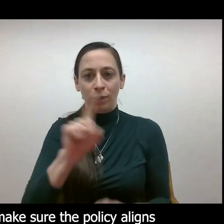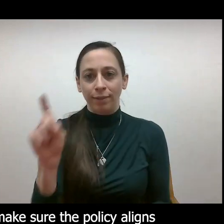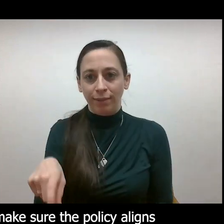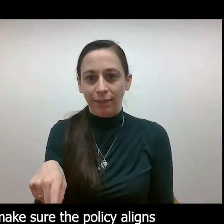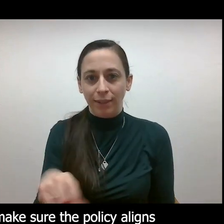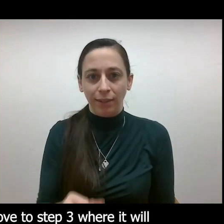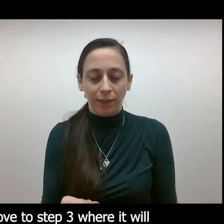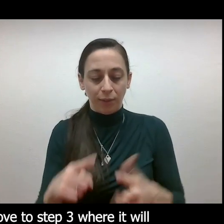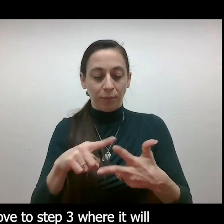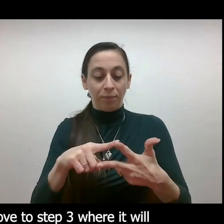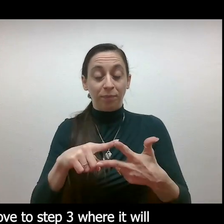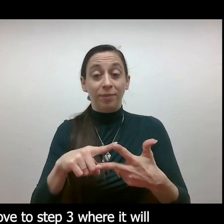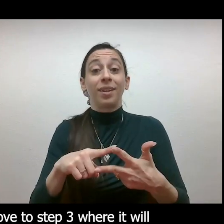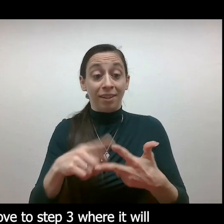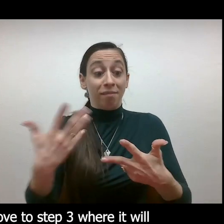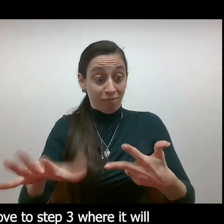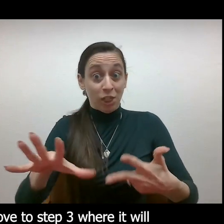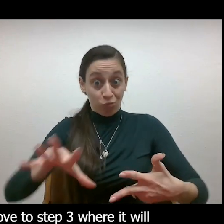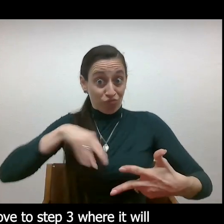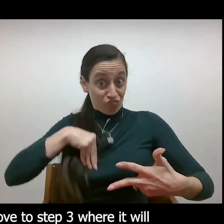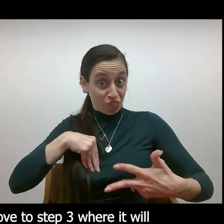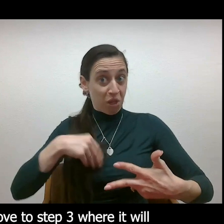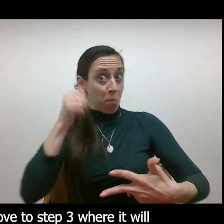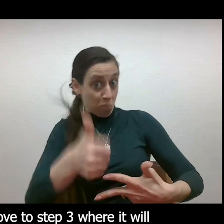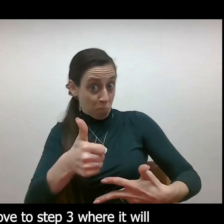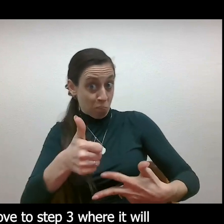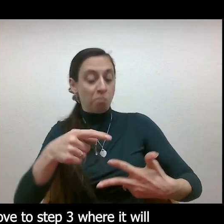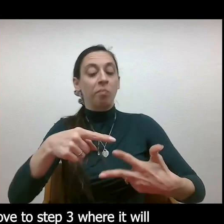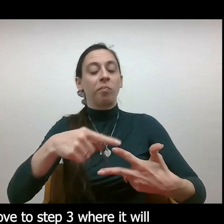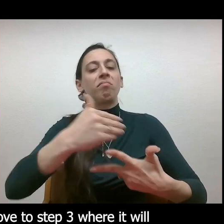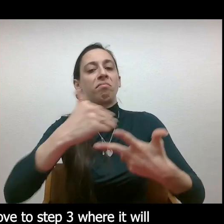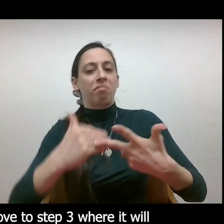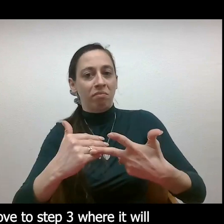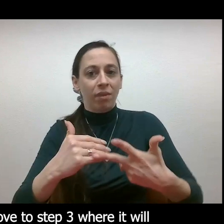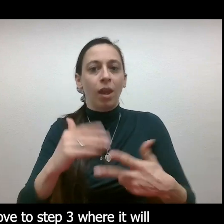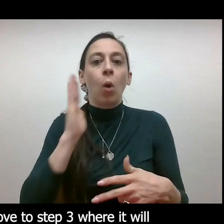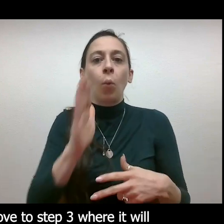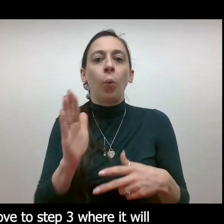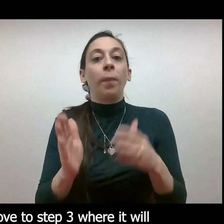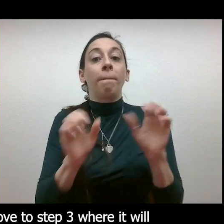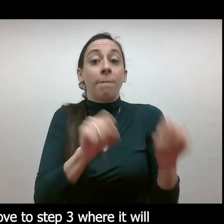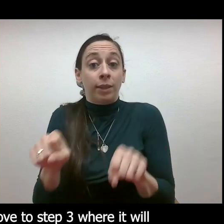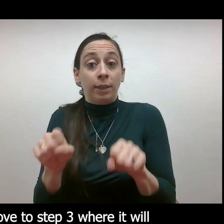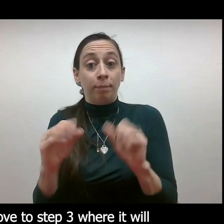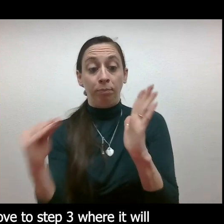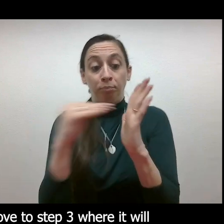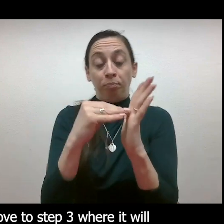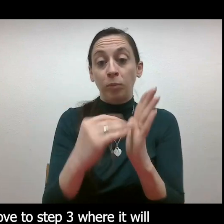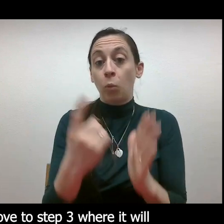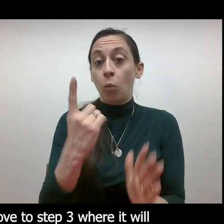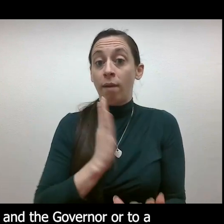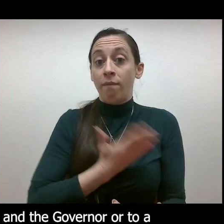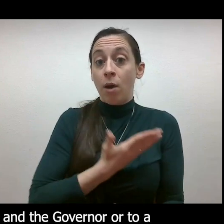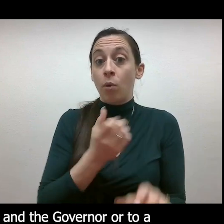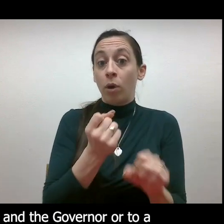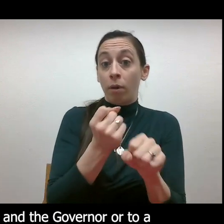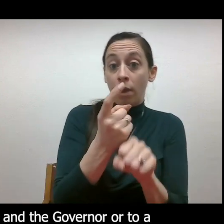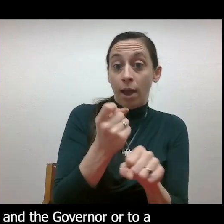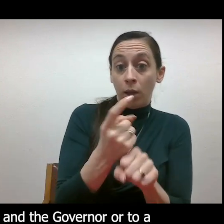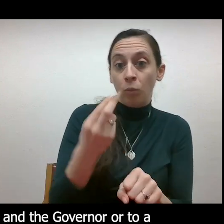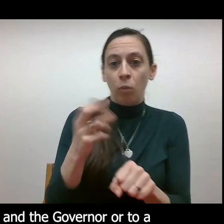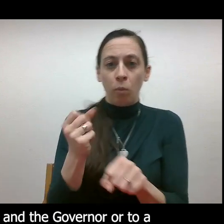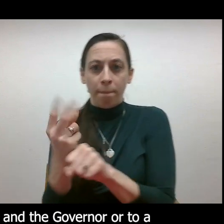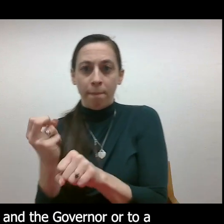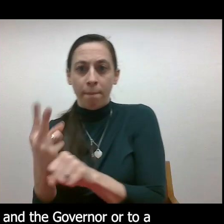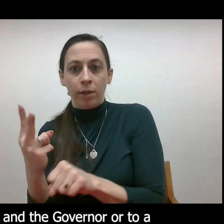the policy aligns with the Governor's vision of Texas. If that is true and it does align, it will move to step 3, where it